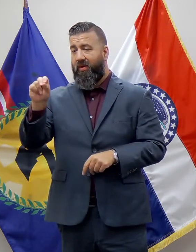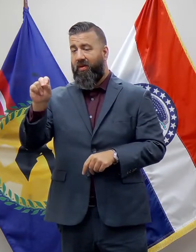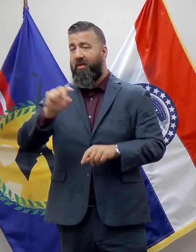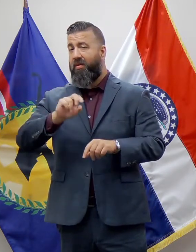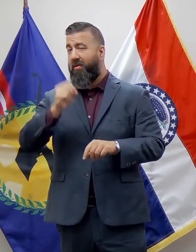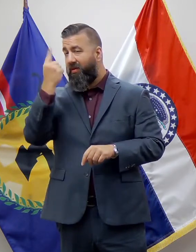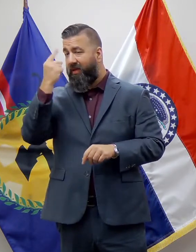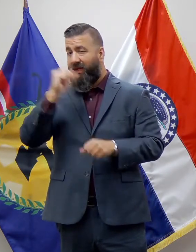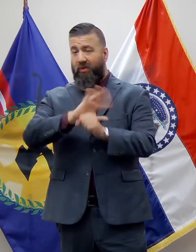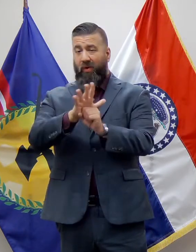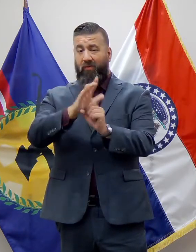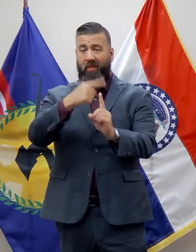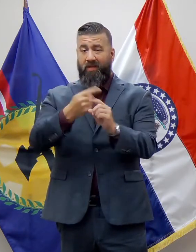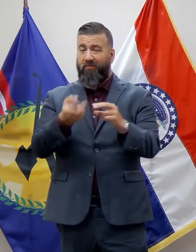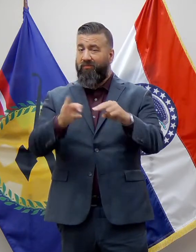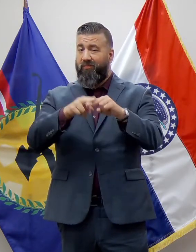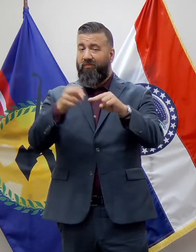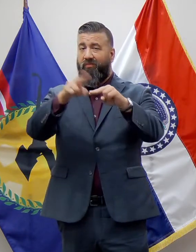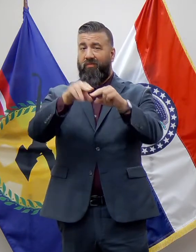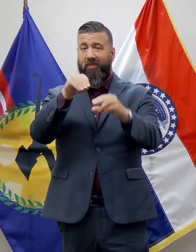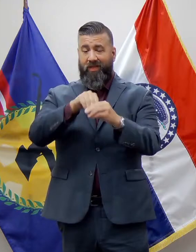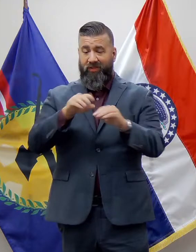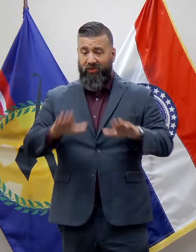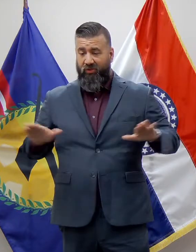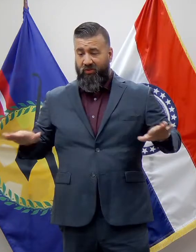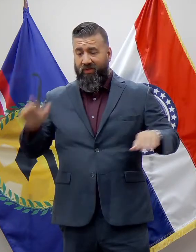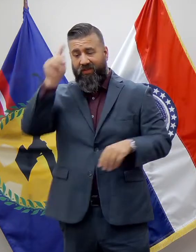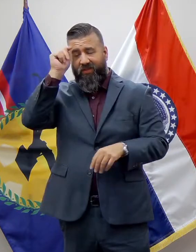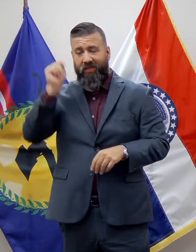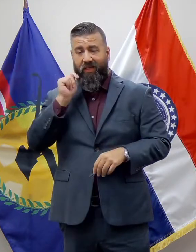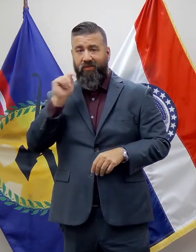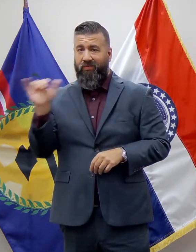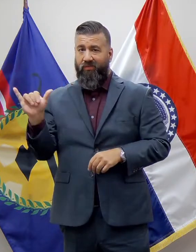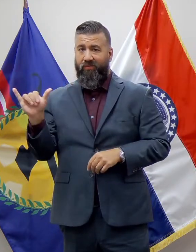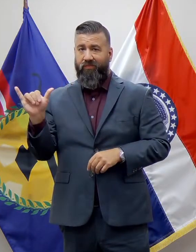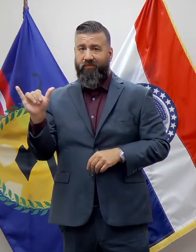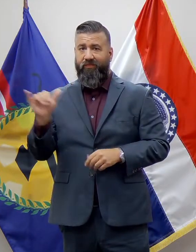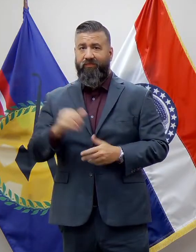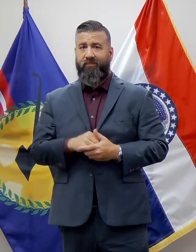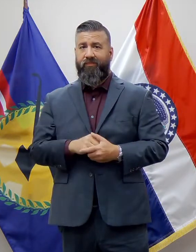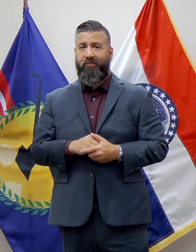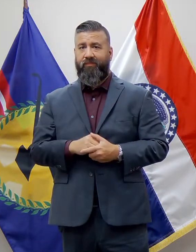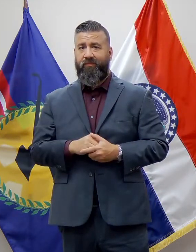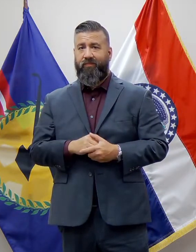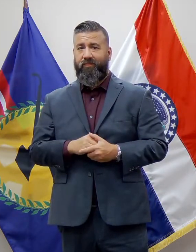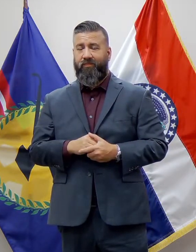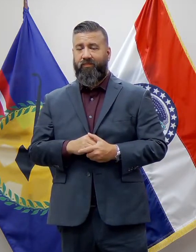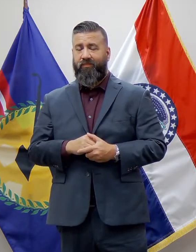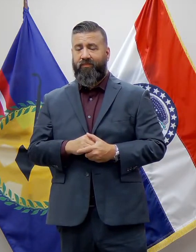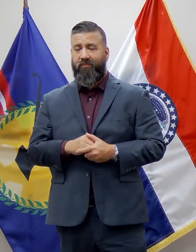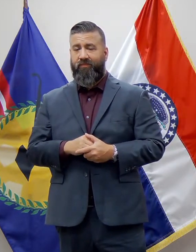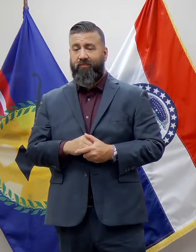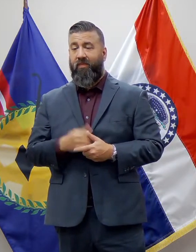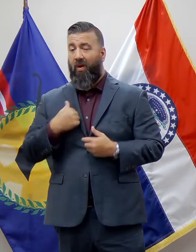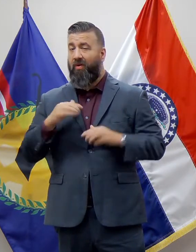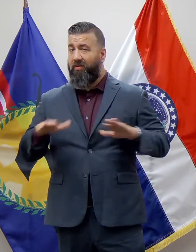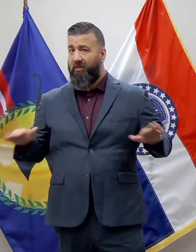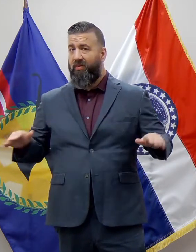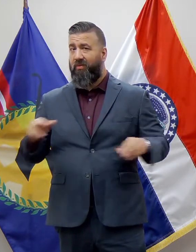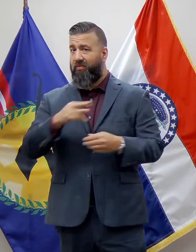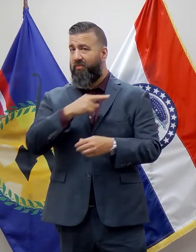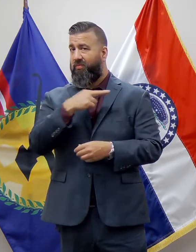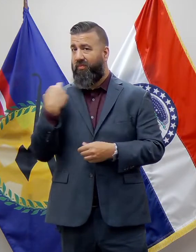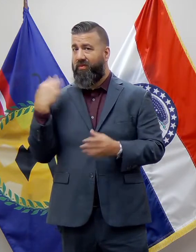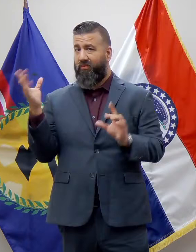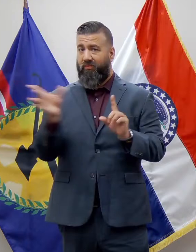well. Long-haul cases are not limited to an age group, and our children are not only at risk for contracting the virus, but